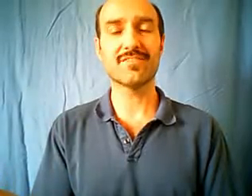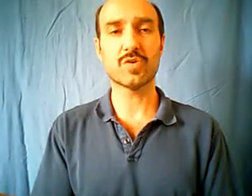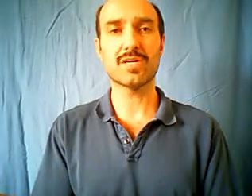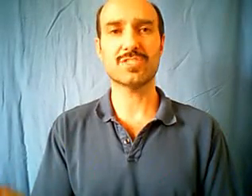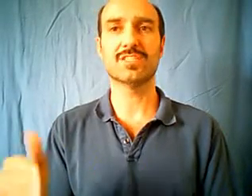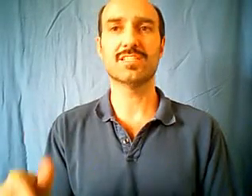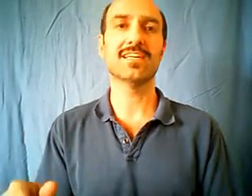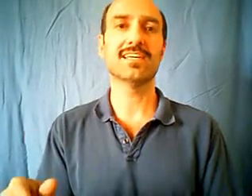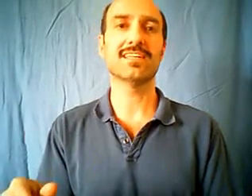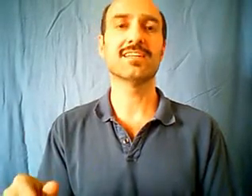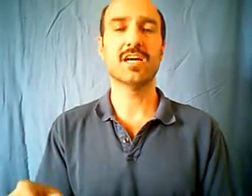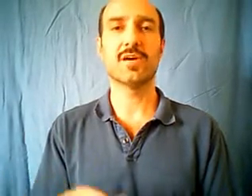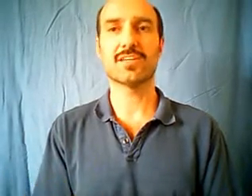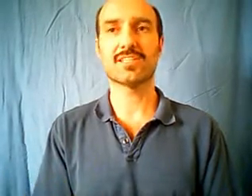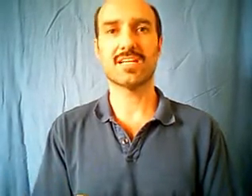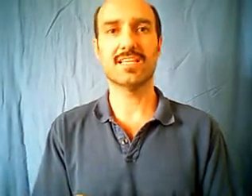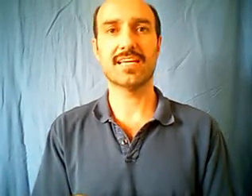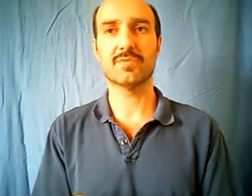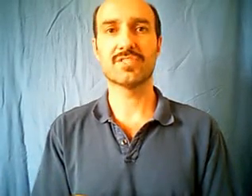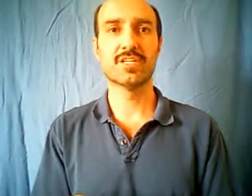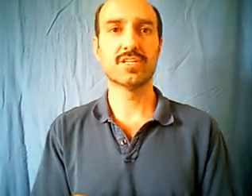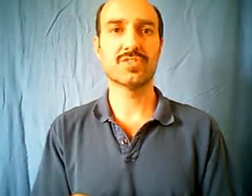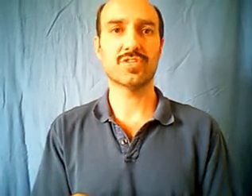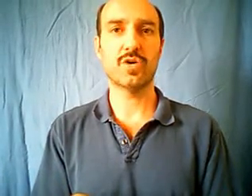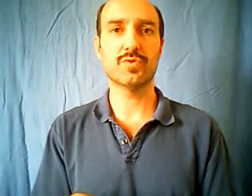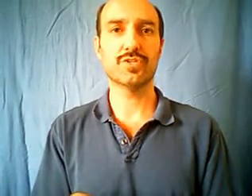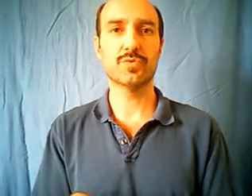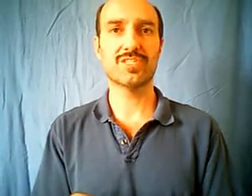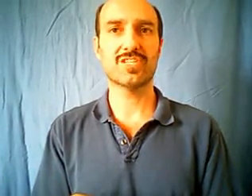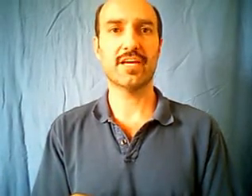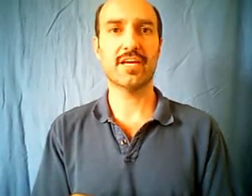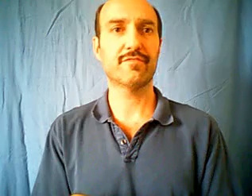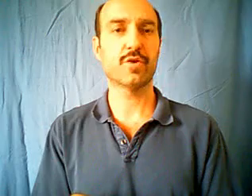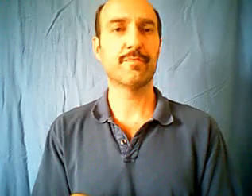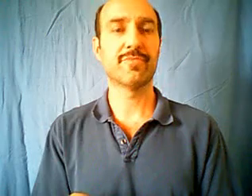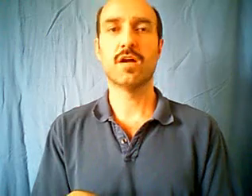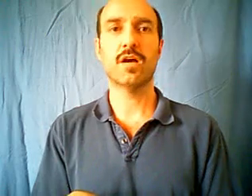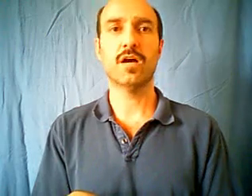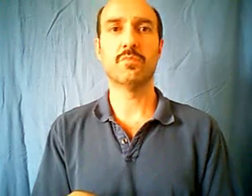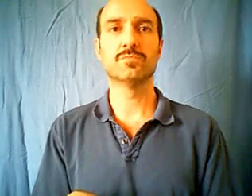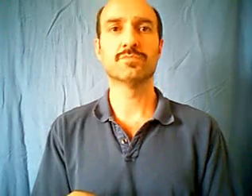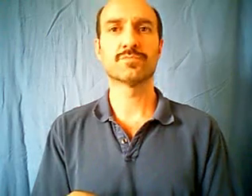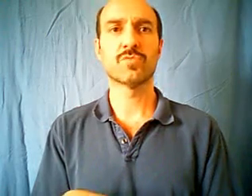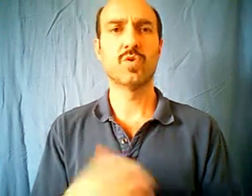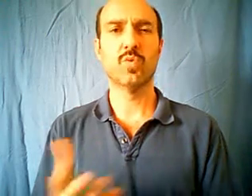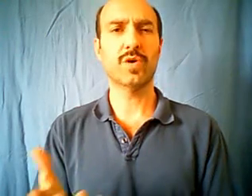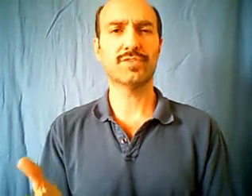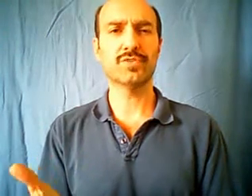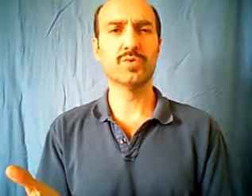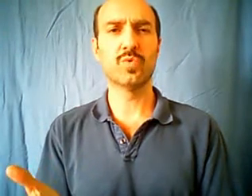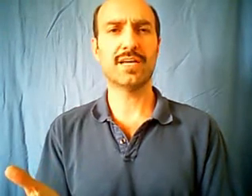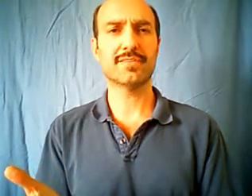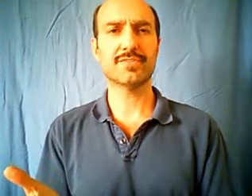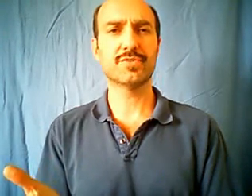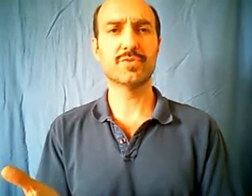the question in American Sign Language. So you would say for what do you want to